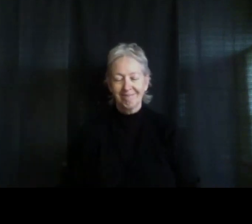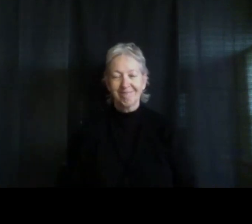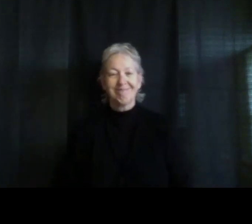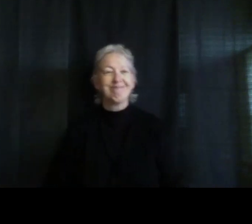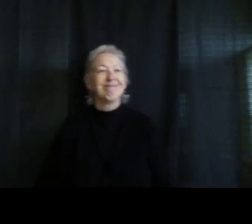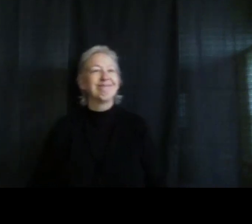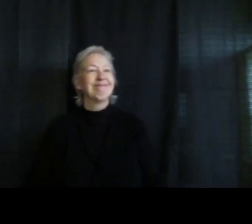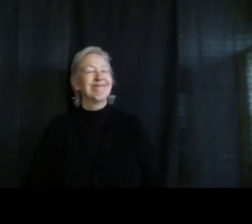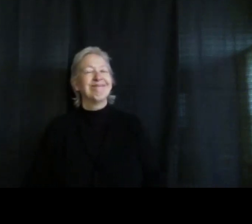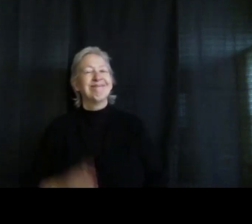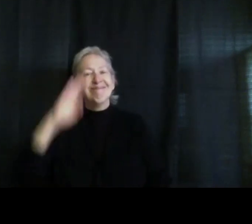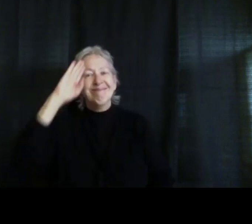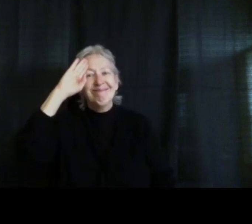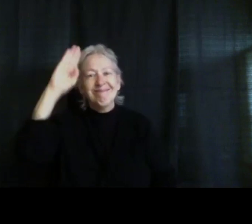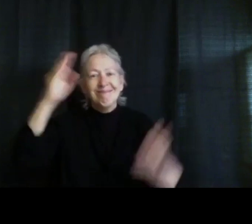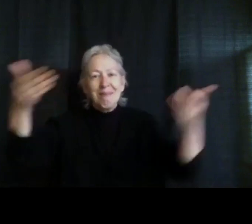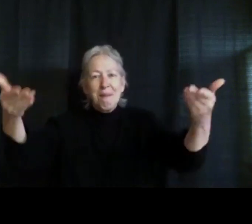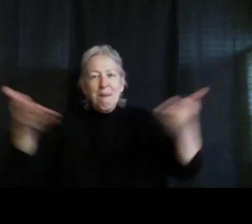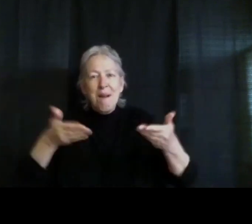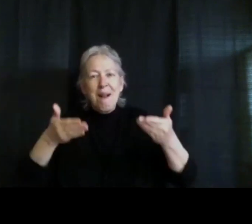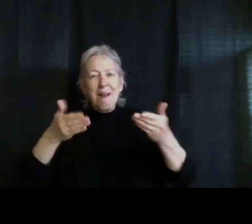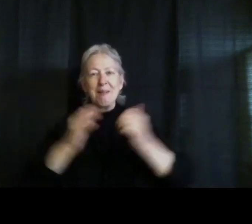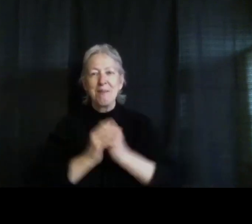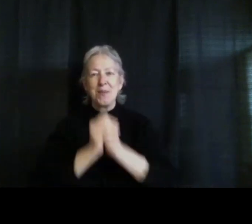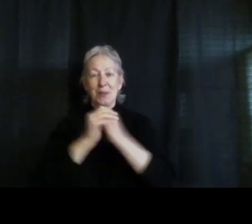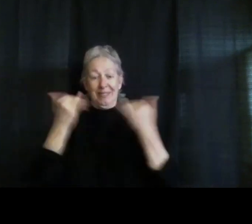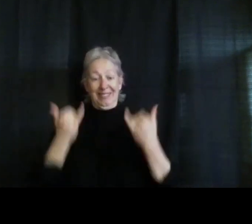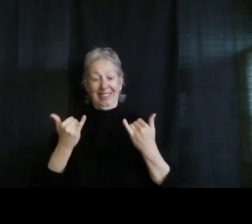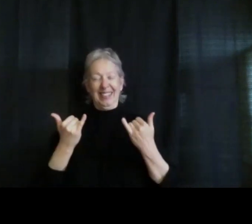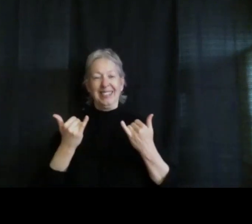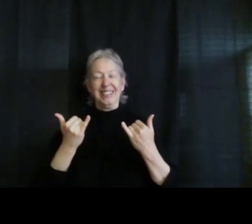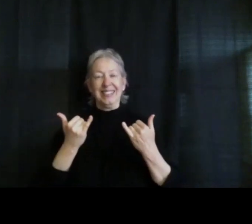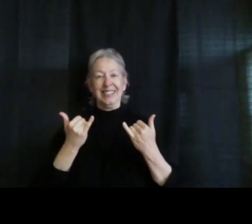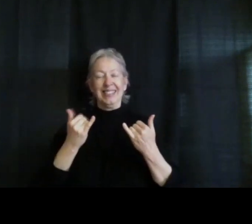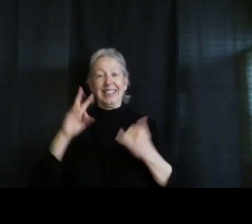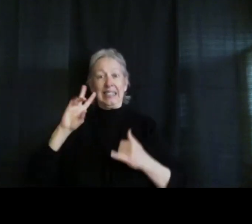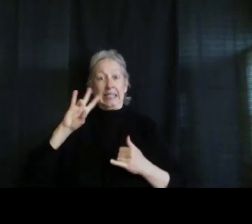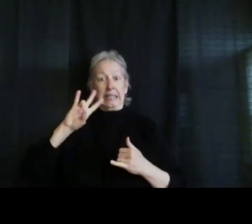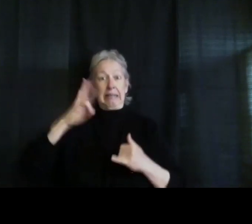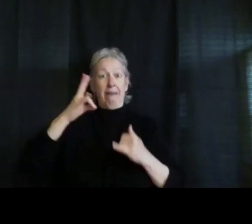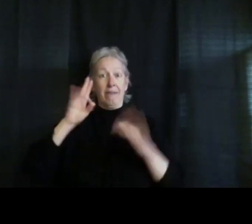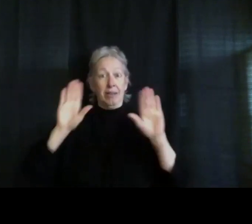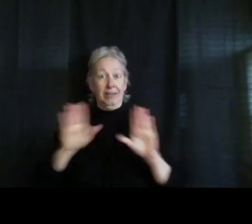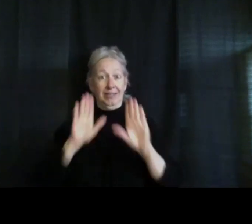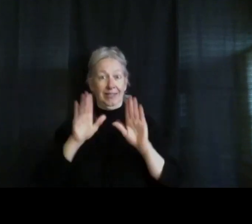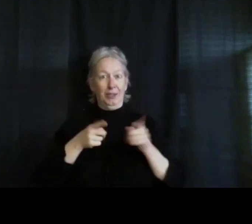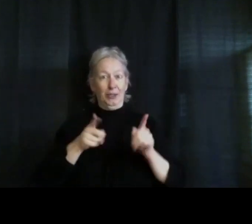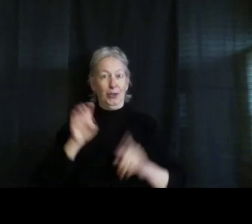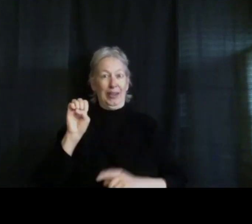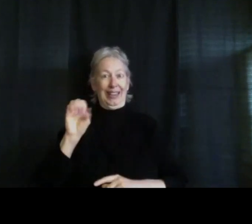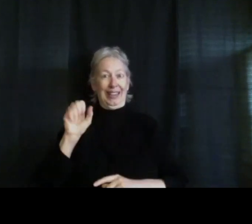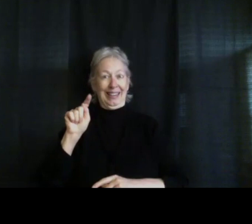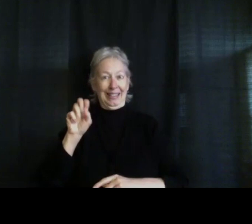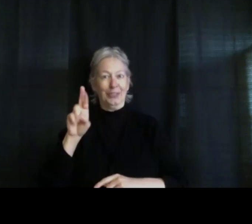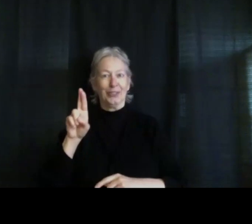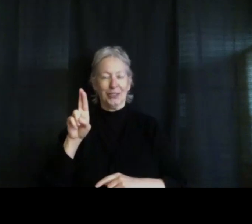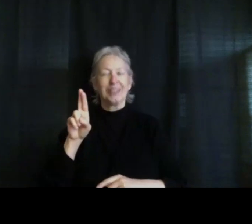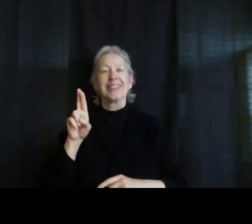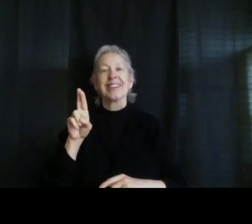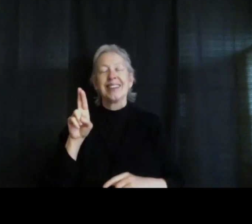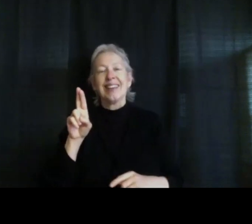Welcome to worship on this, the seventh Sunday in the season of Easter. We are